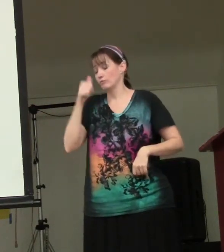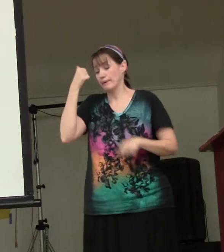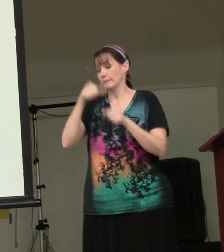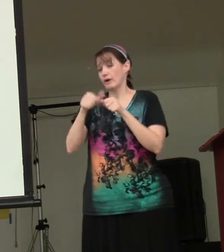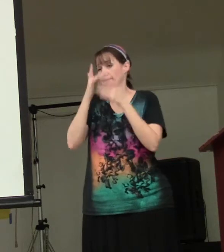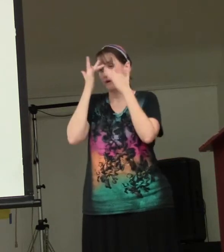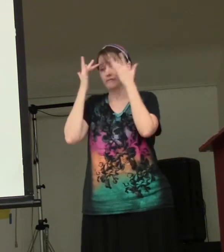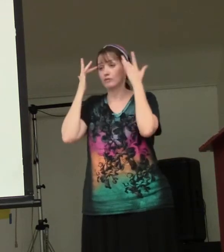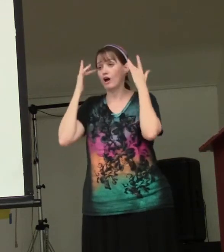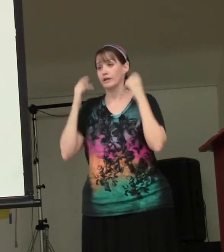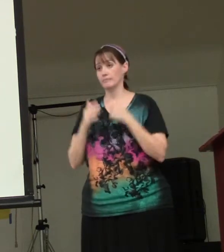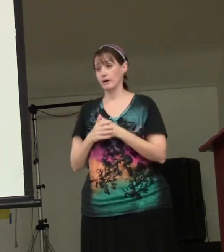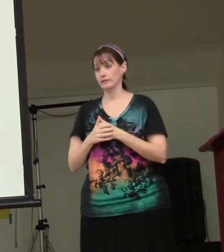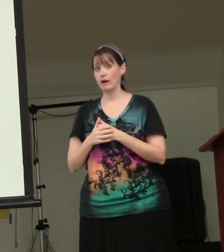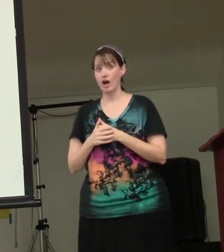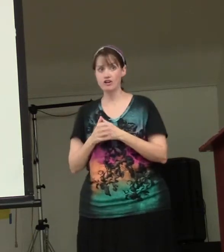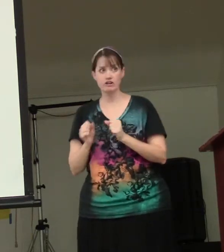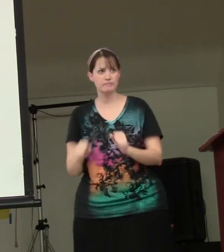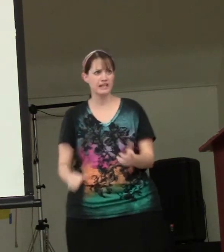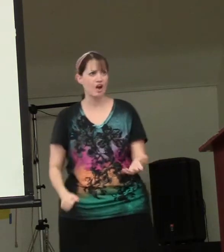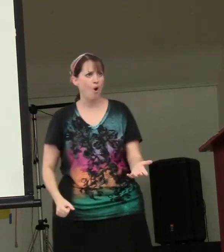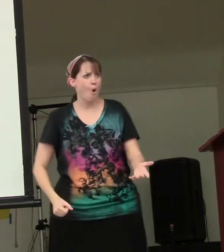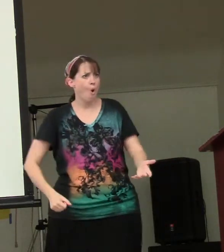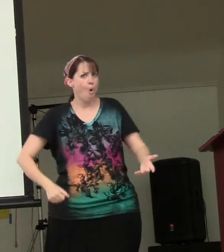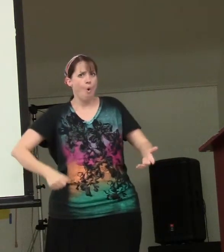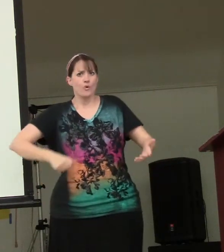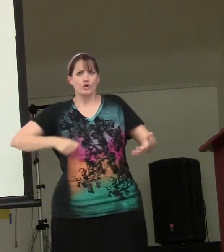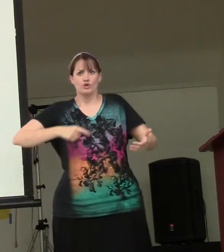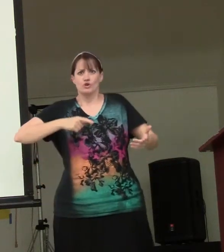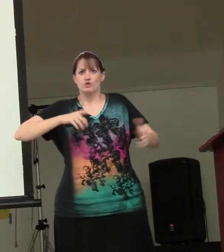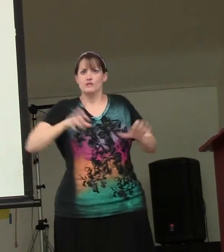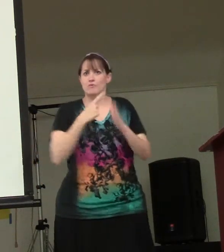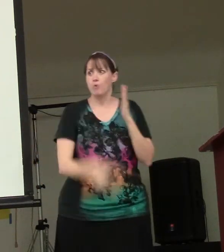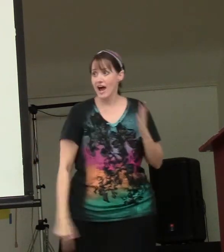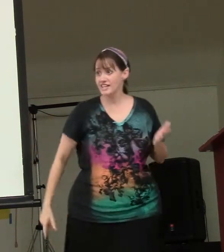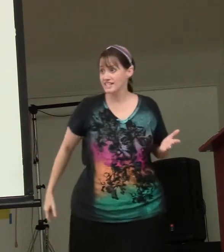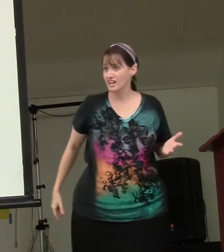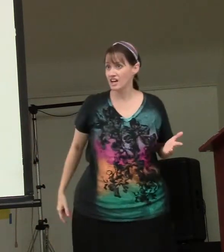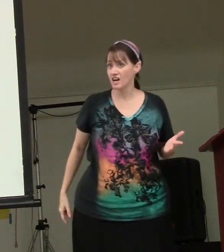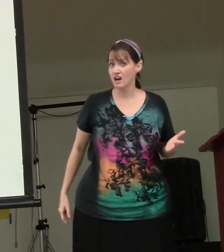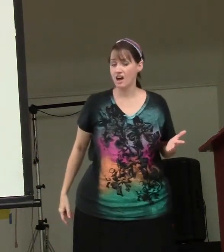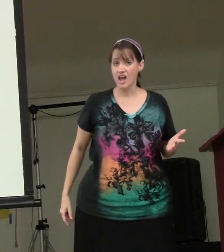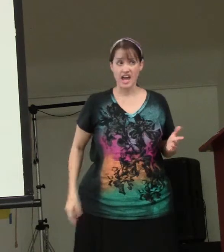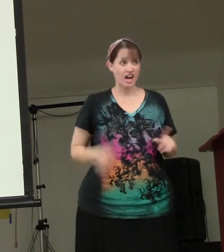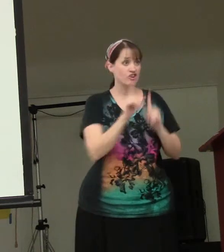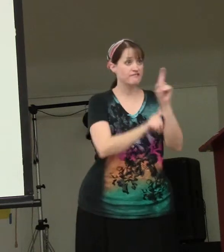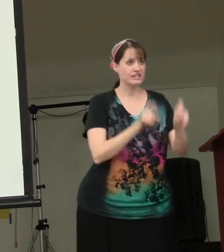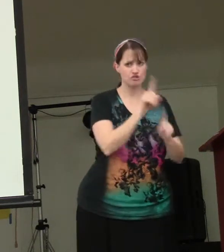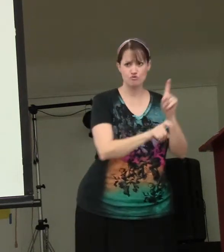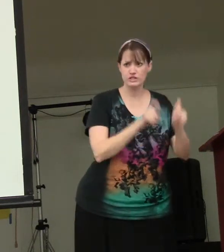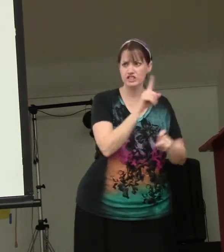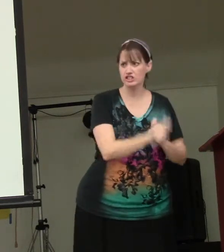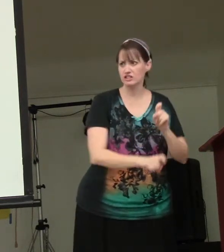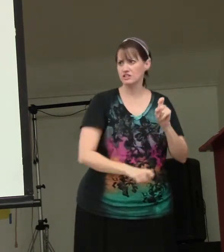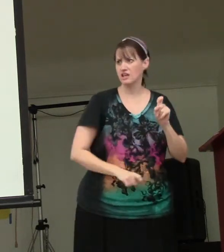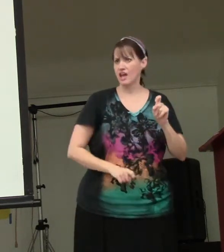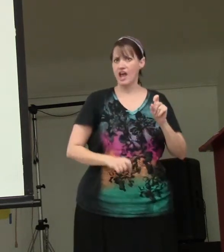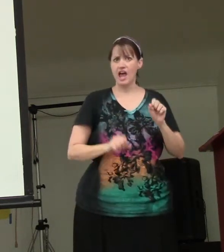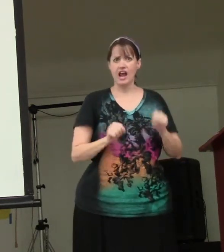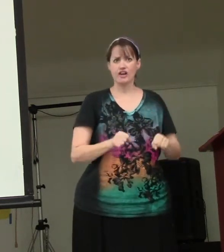that I don't remember. I forgot that. Now, I could have been like, you did what? And I could have asked her questions and I could